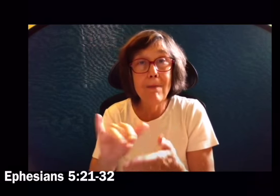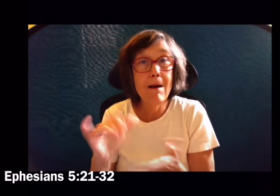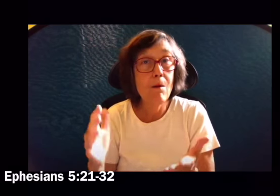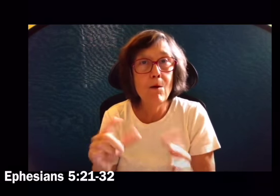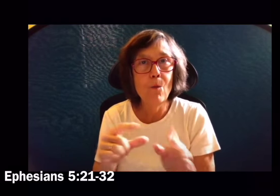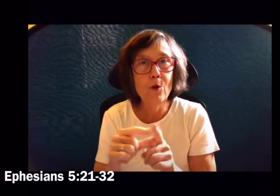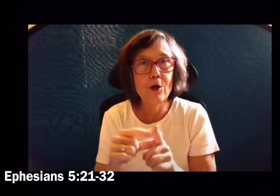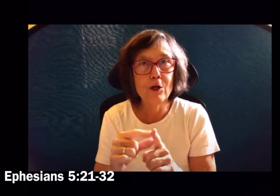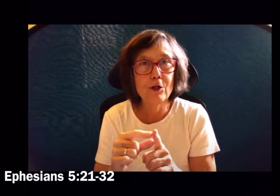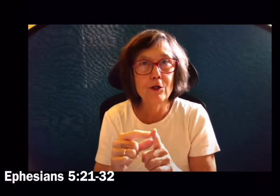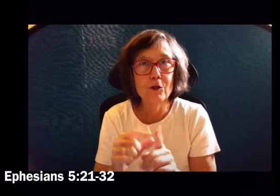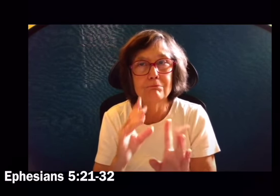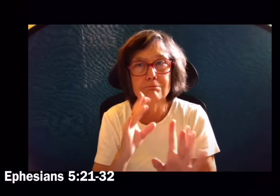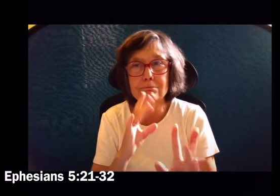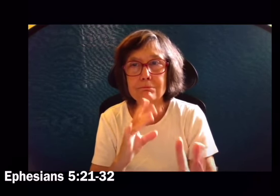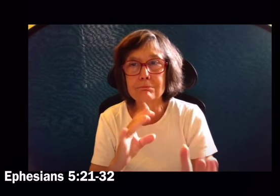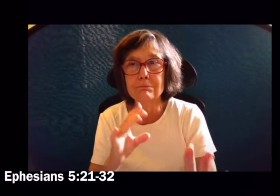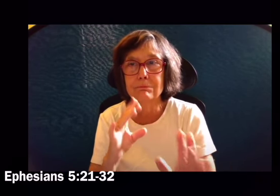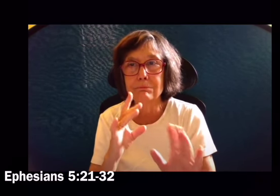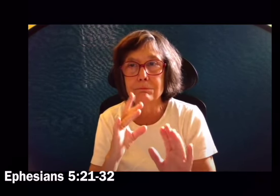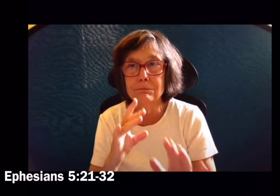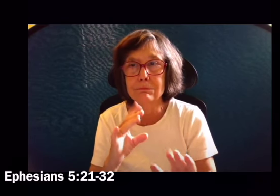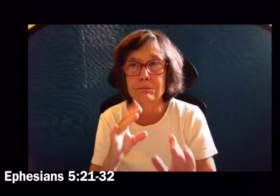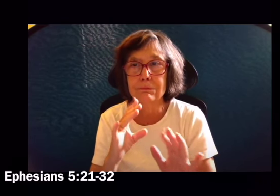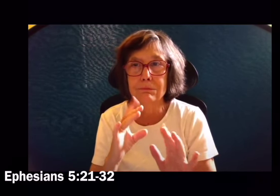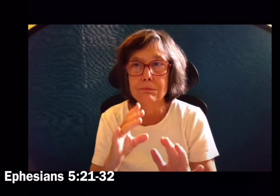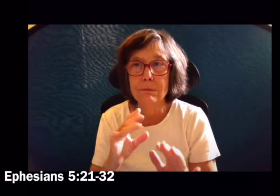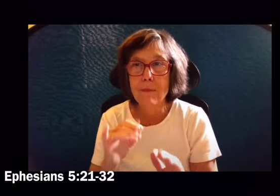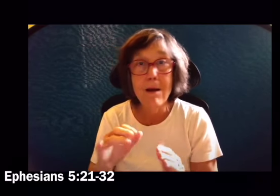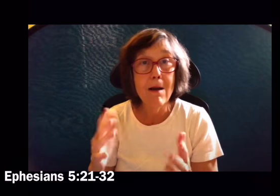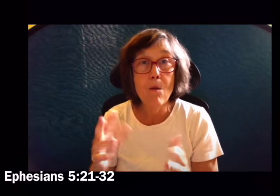Cleansing her by the bath of water with the word.